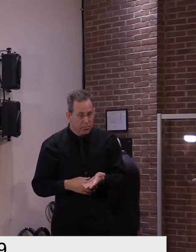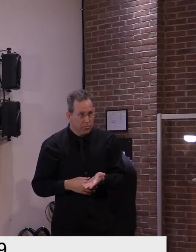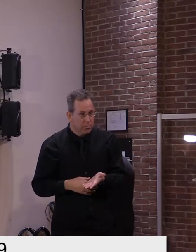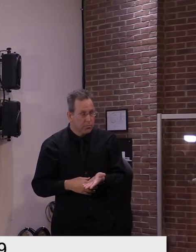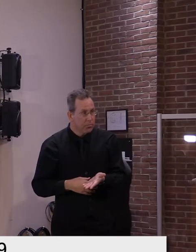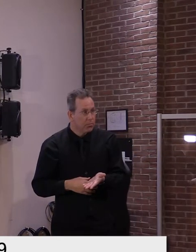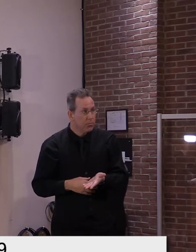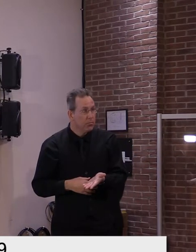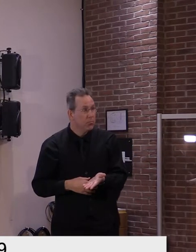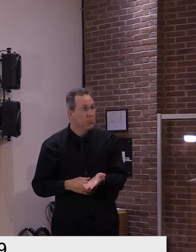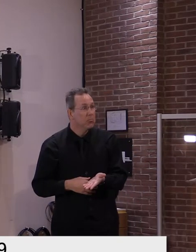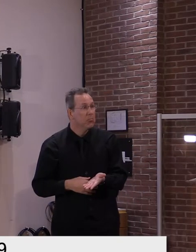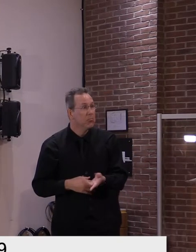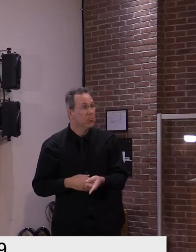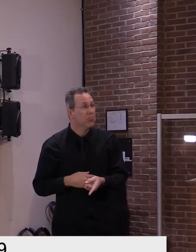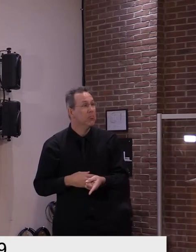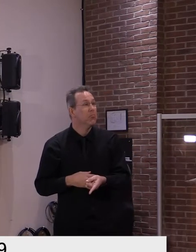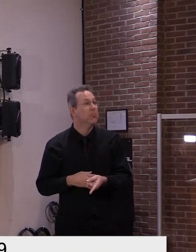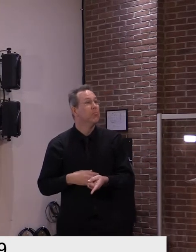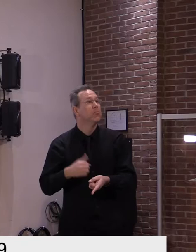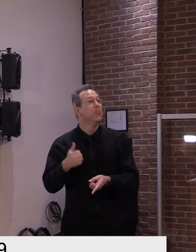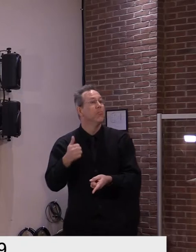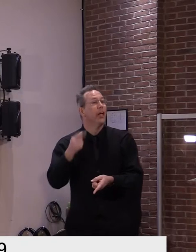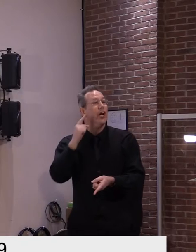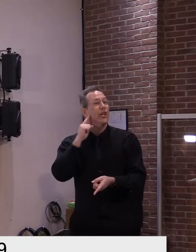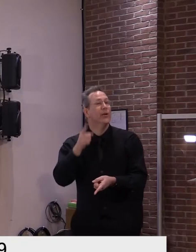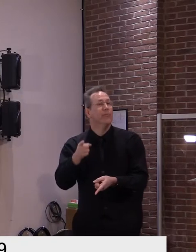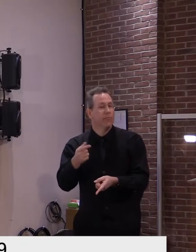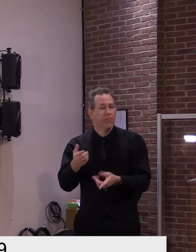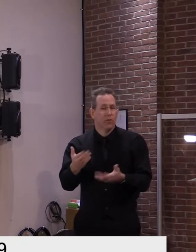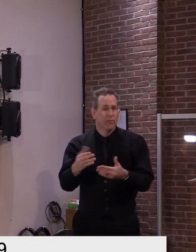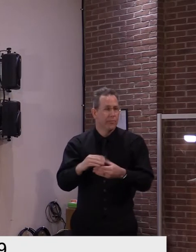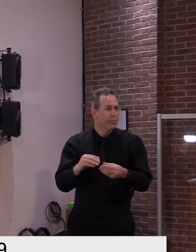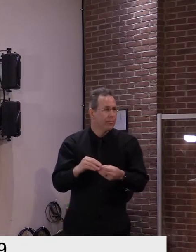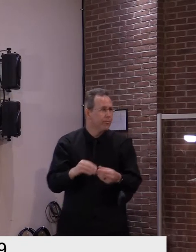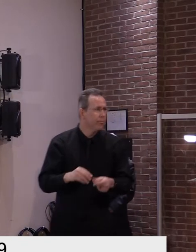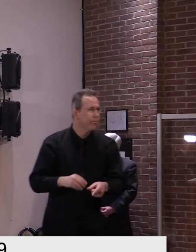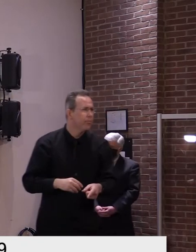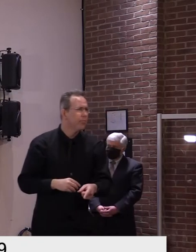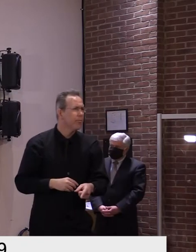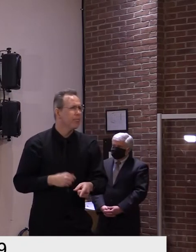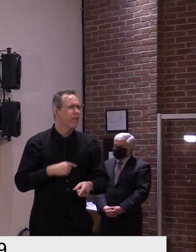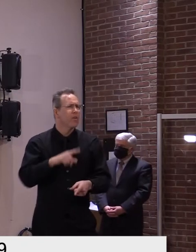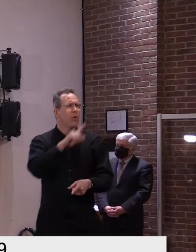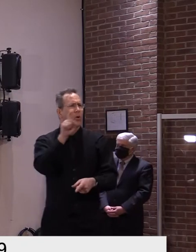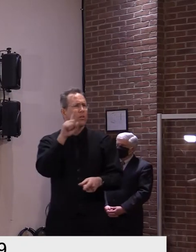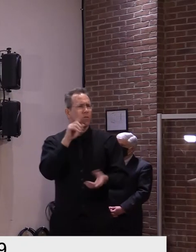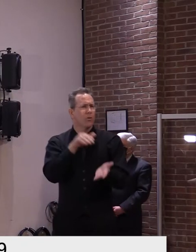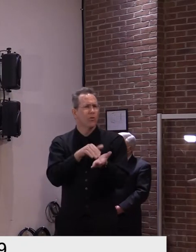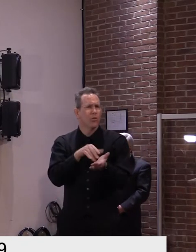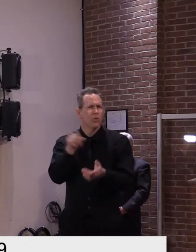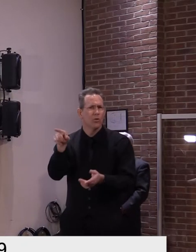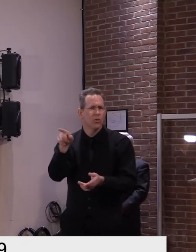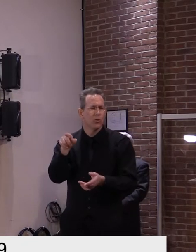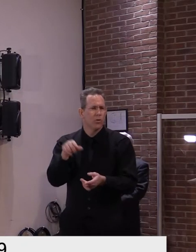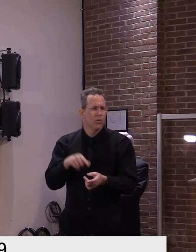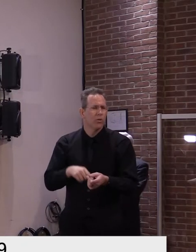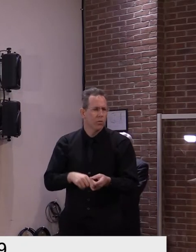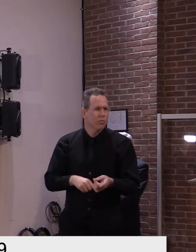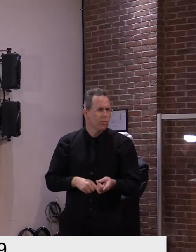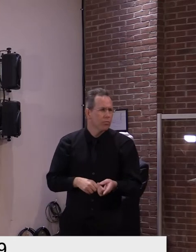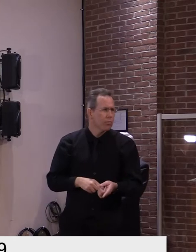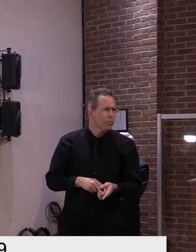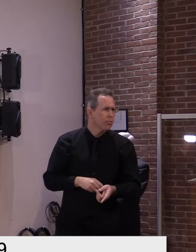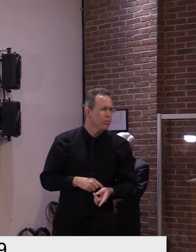Peter Hirschfeld? Thank you, Rebecca. My first question is for Dr. Levine. Dr. Levine, is the state tracking the number